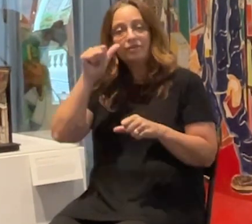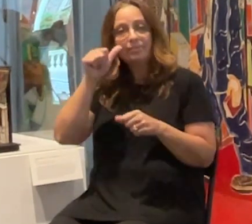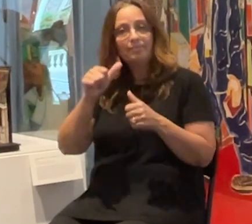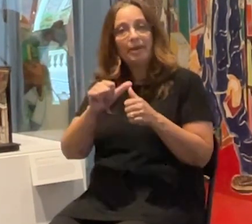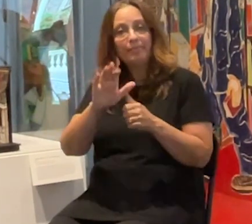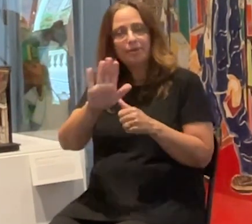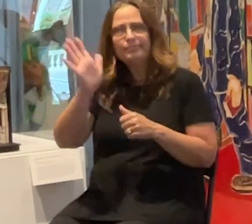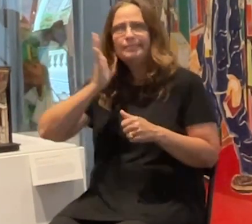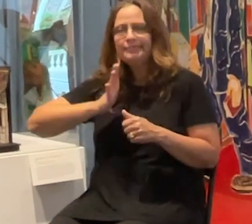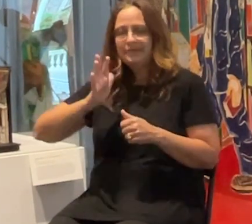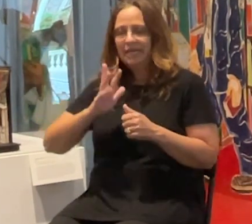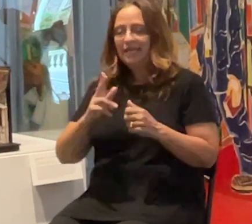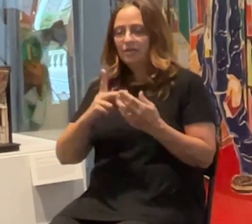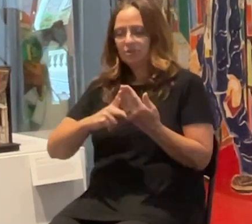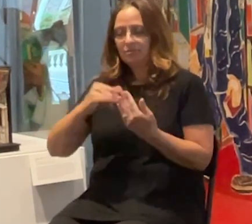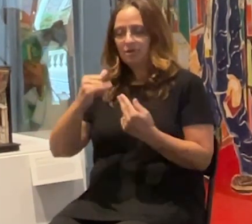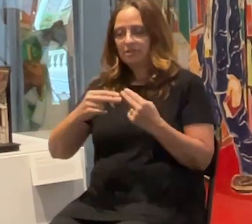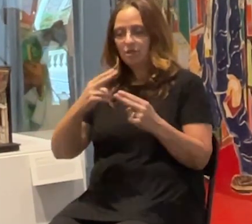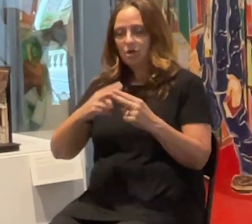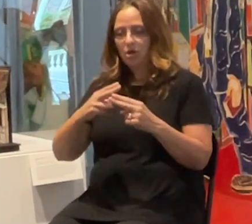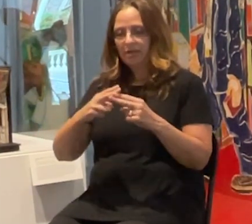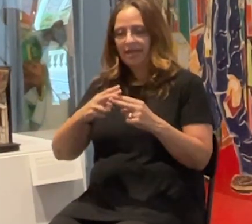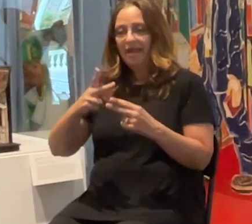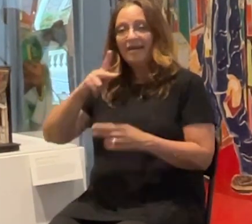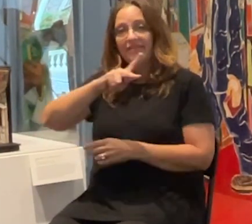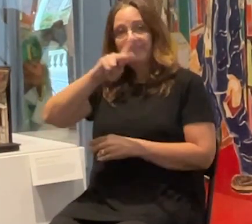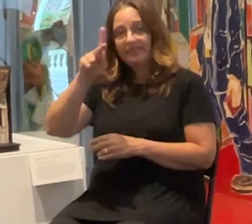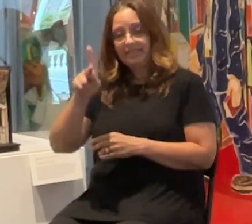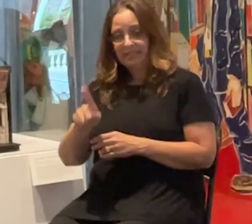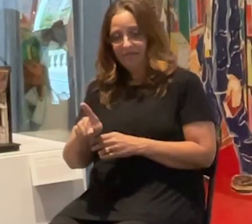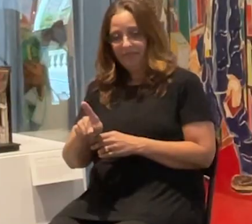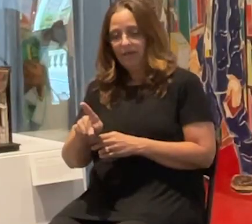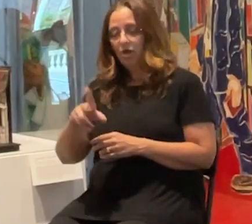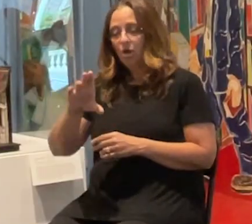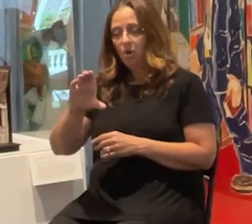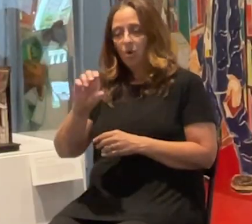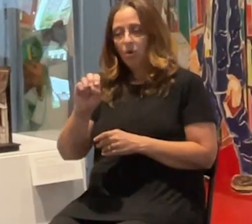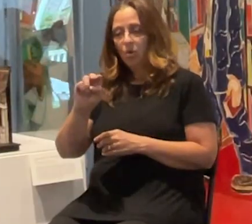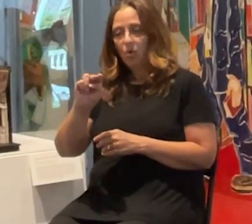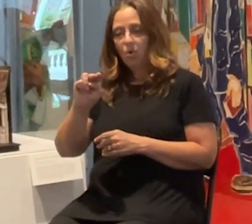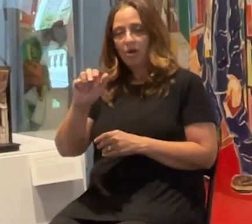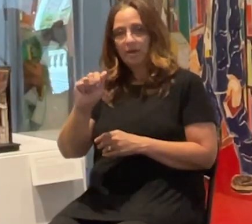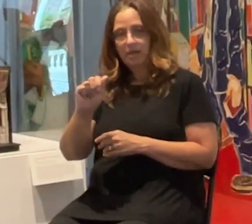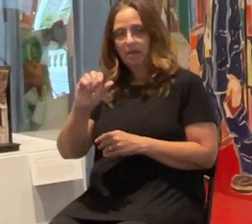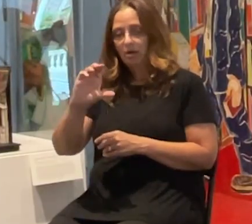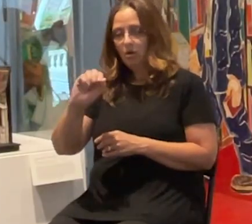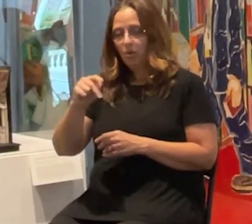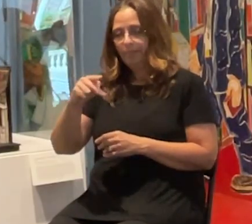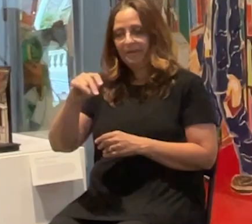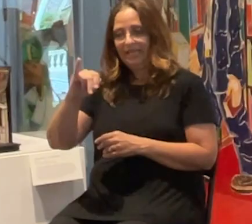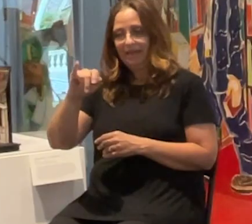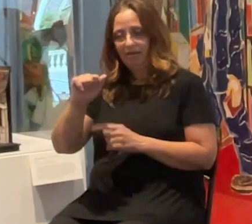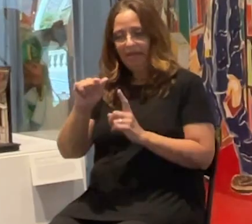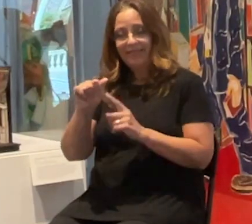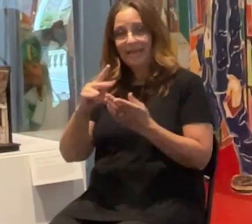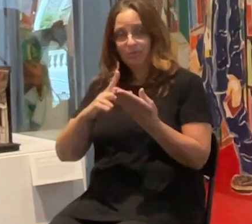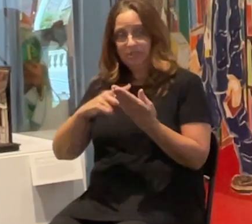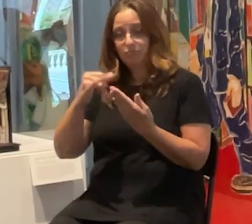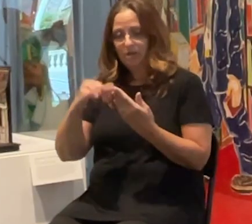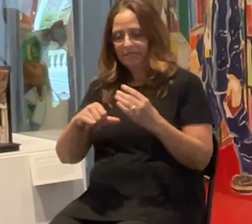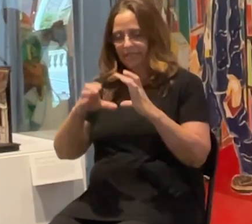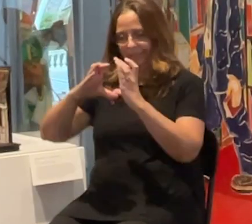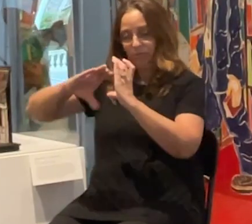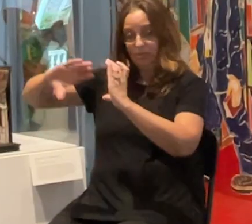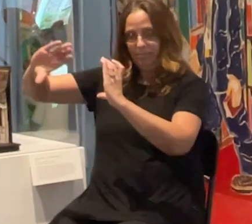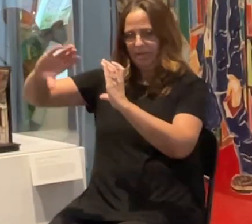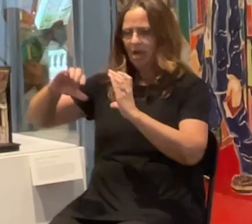the Philadelphia Cornucopia. So I was one of already probably six or seven or